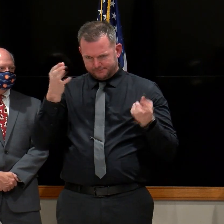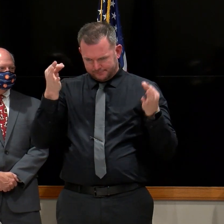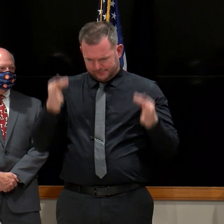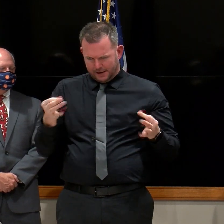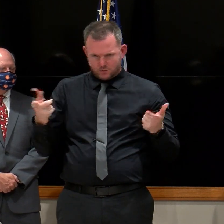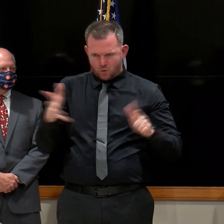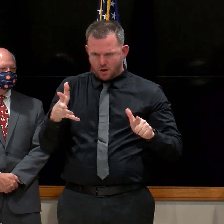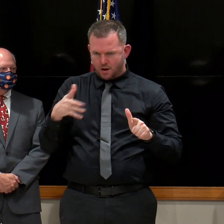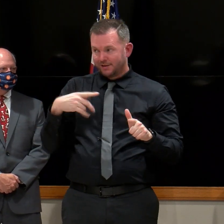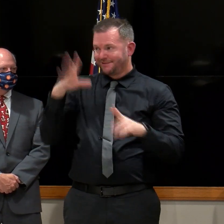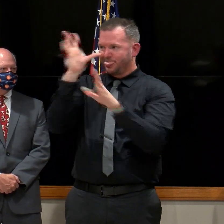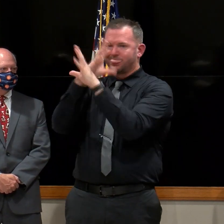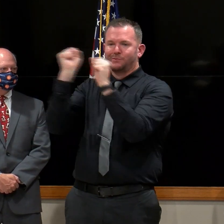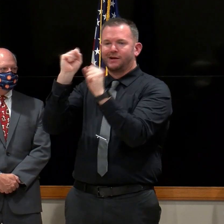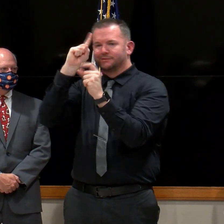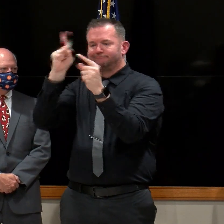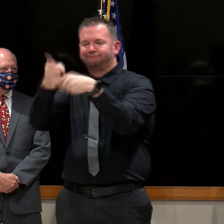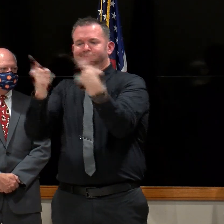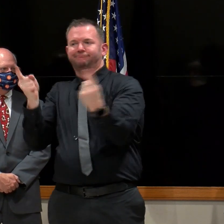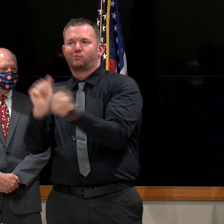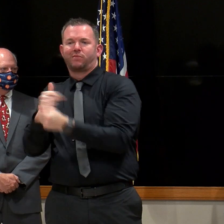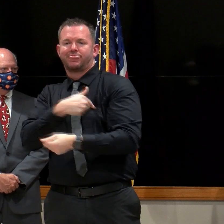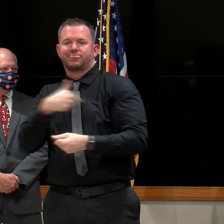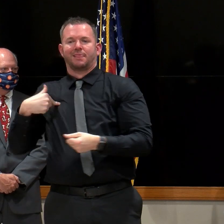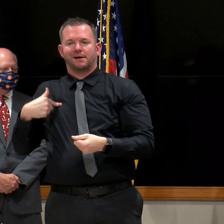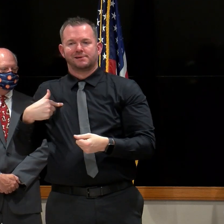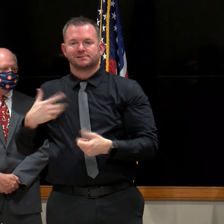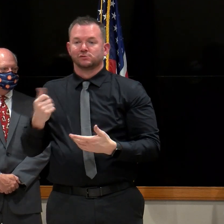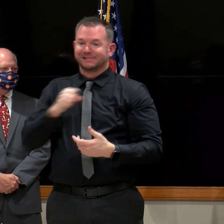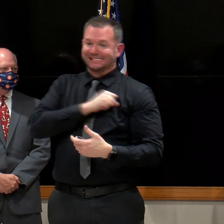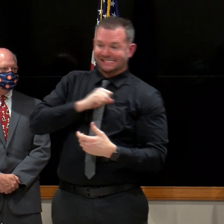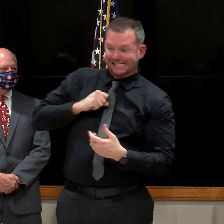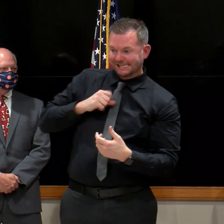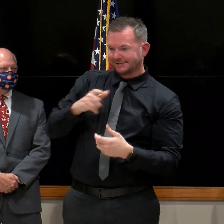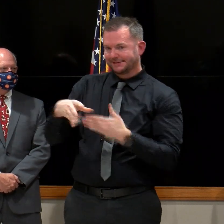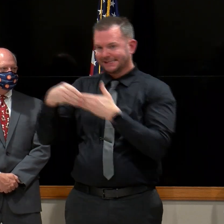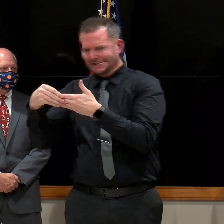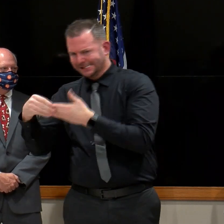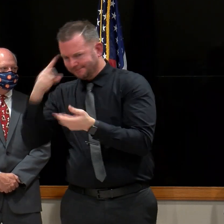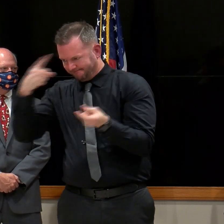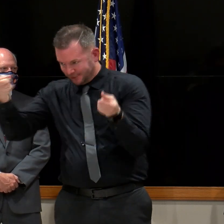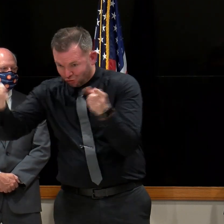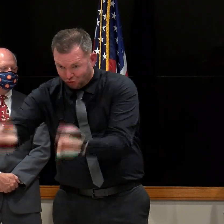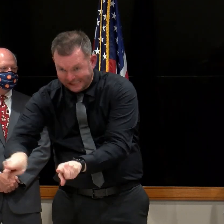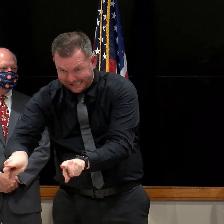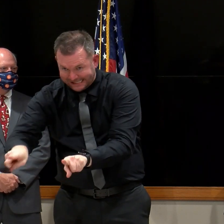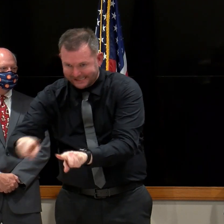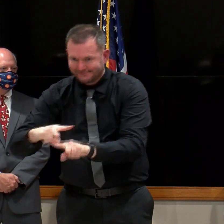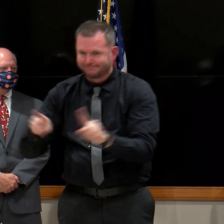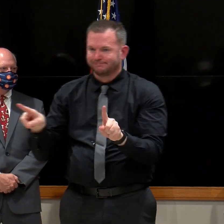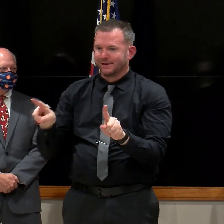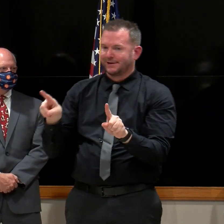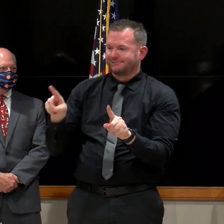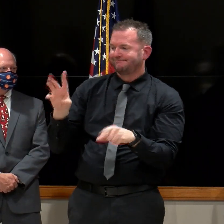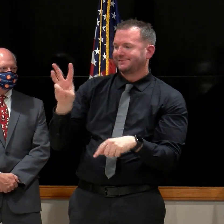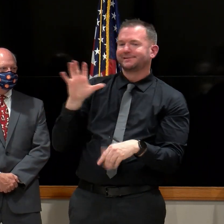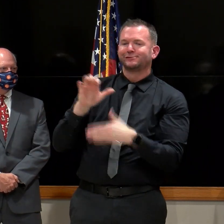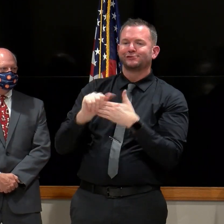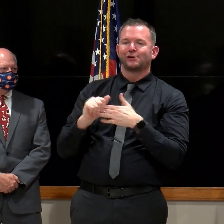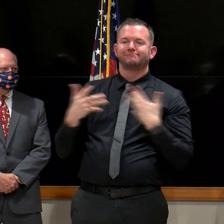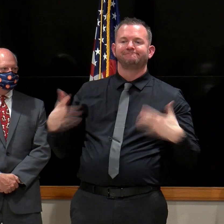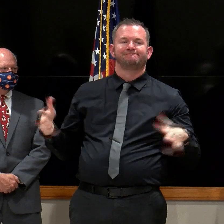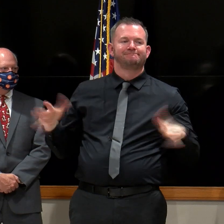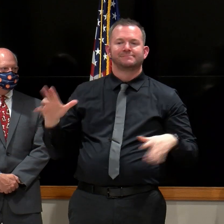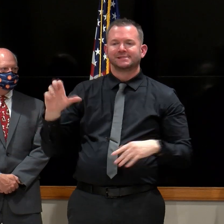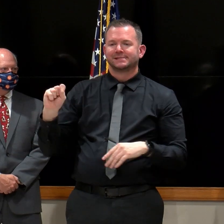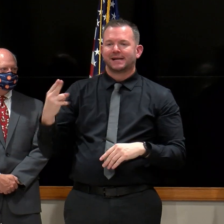Senate leadership, was $600 for the cash payment that really could be in the